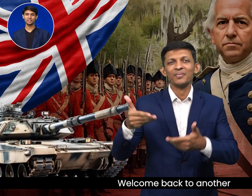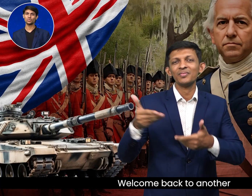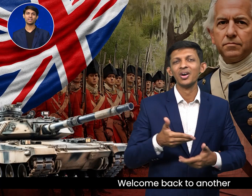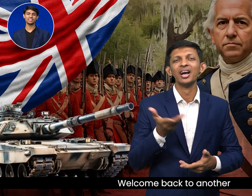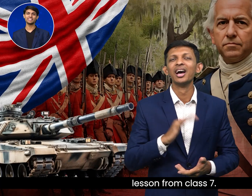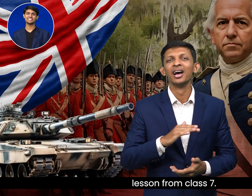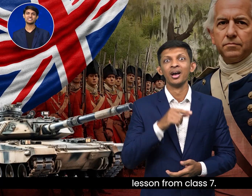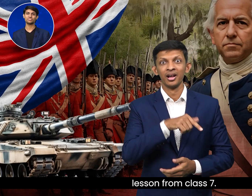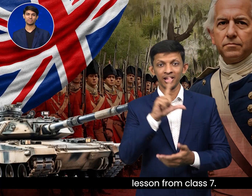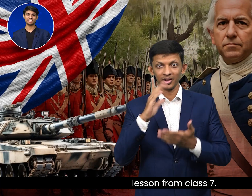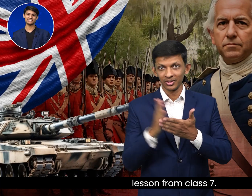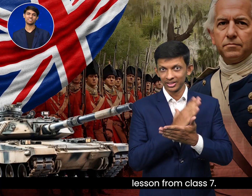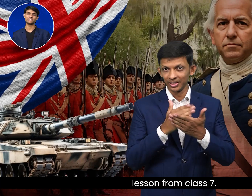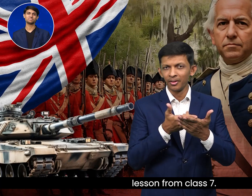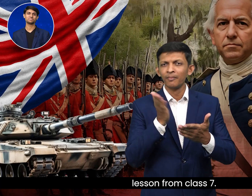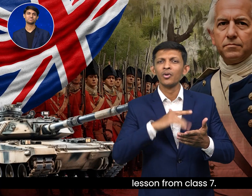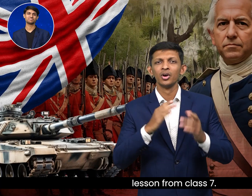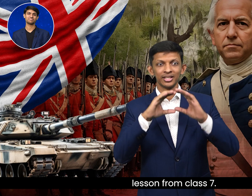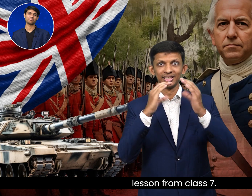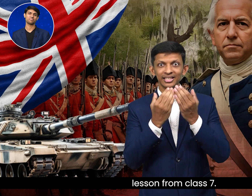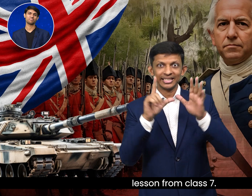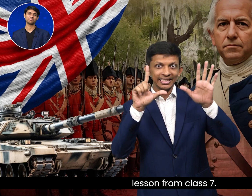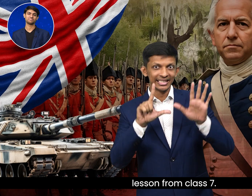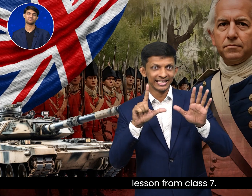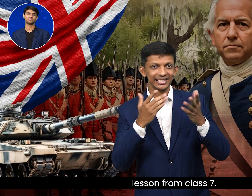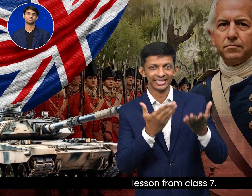Welcome back to another lesson from class 7.